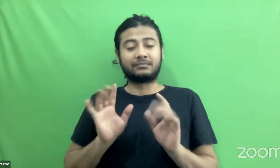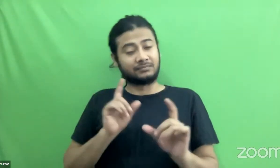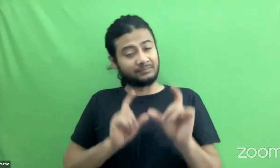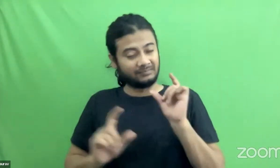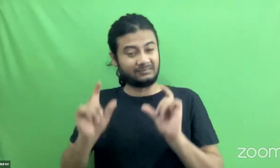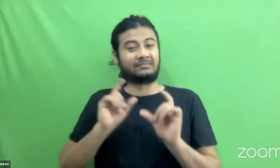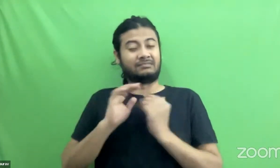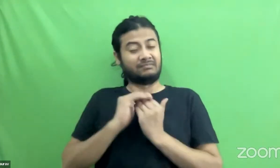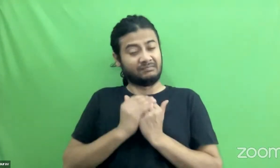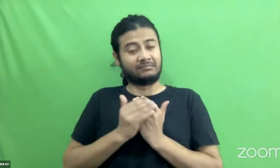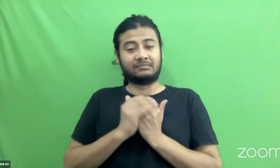not a problem.